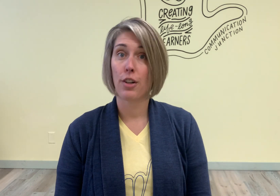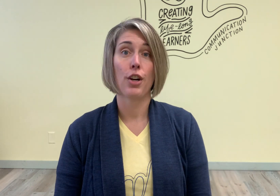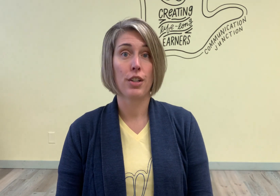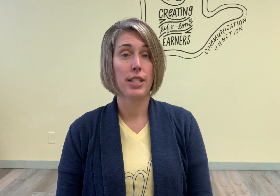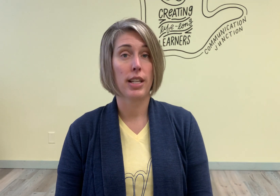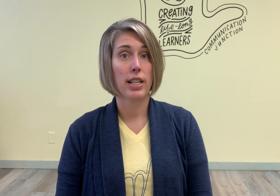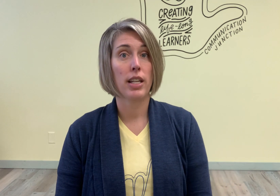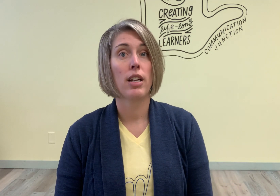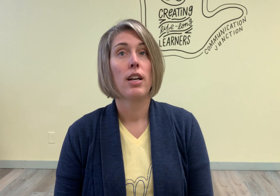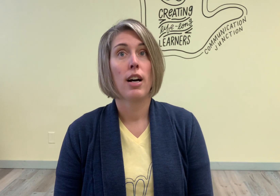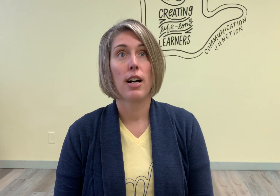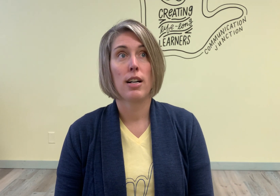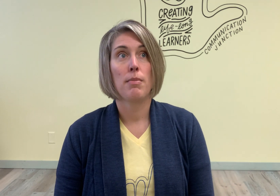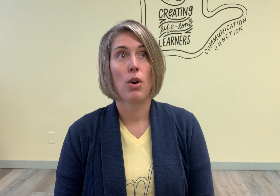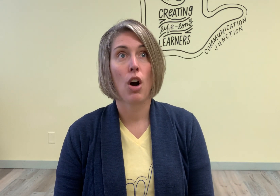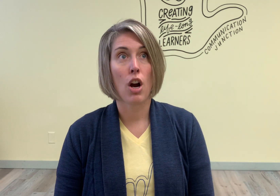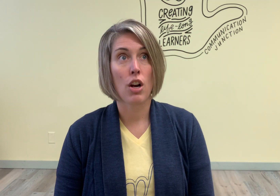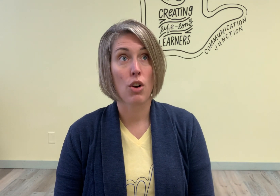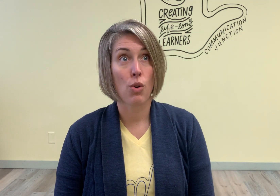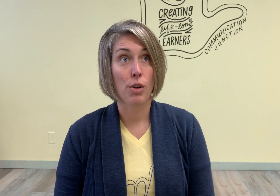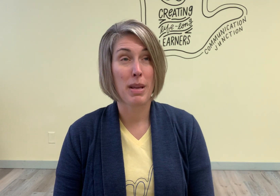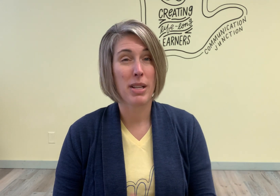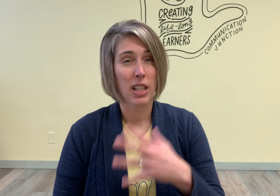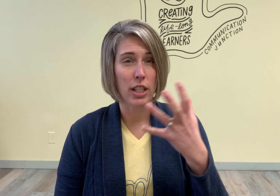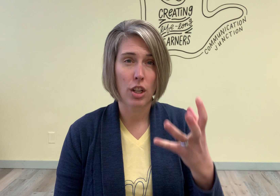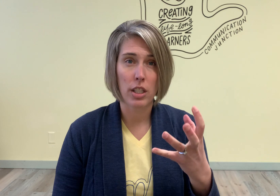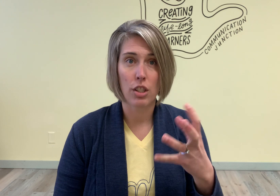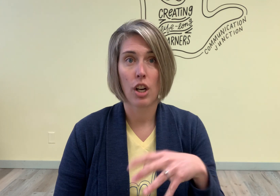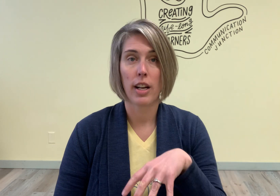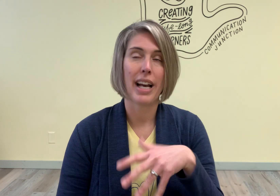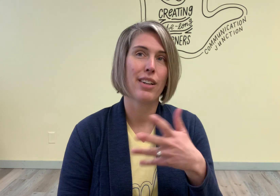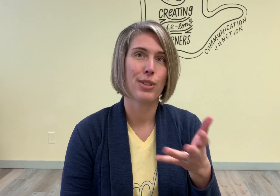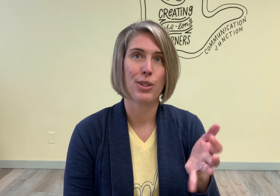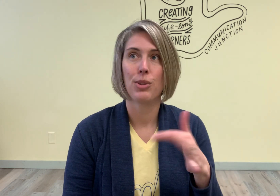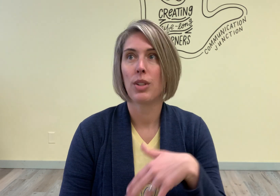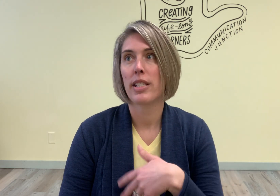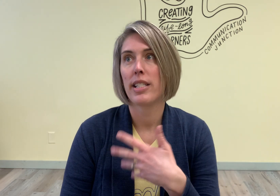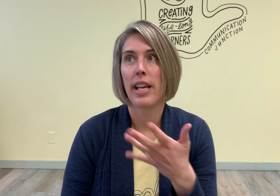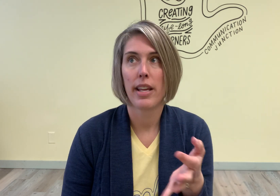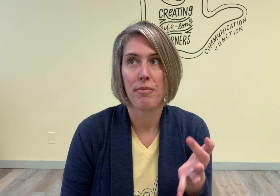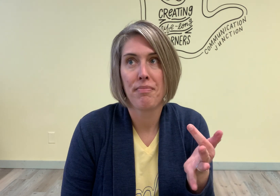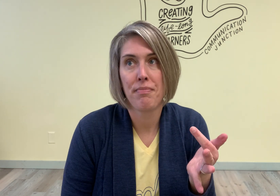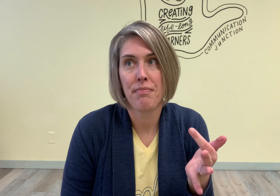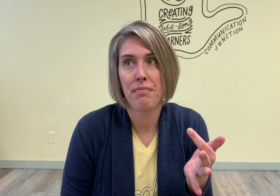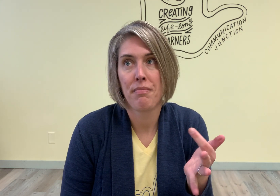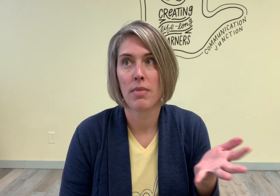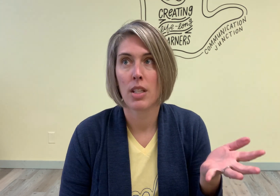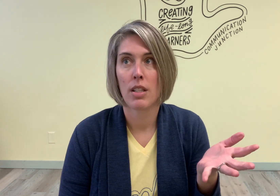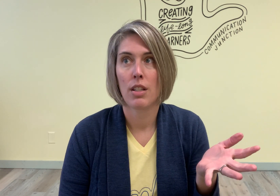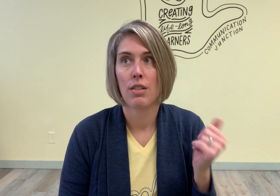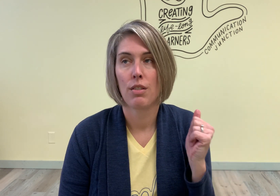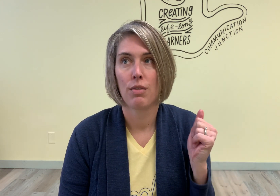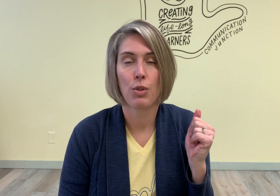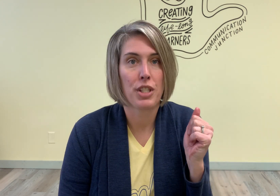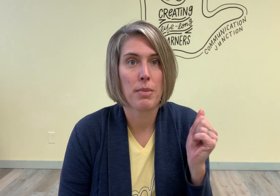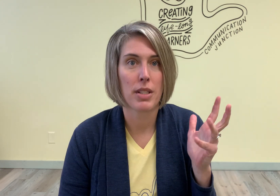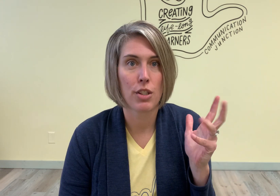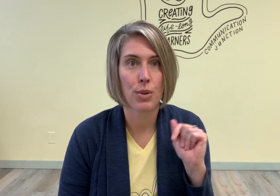already signing or maybe like starting to talk, I don't know, let's say 14 months and